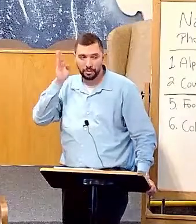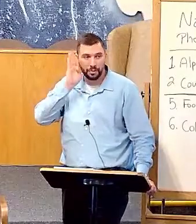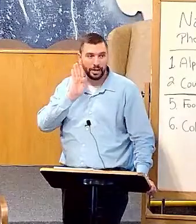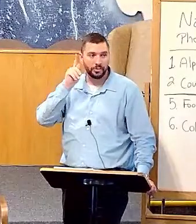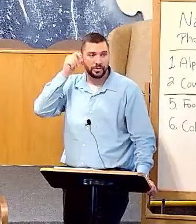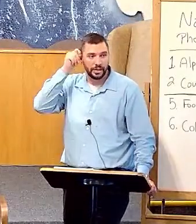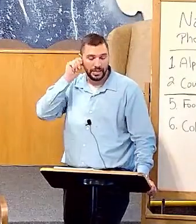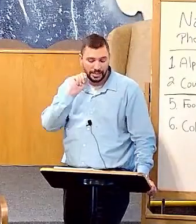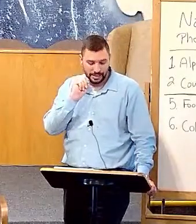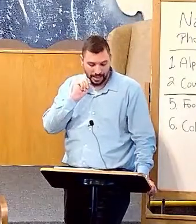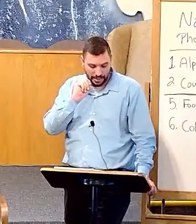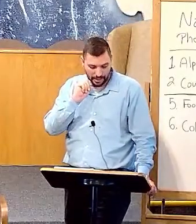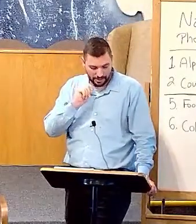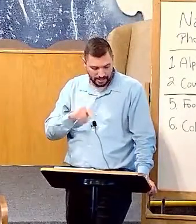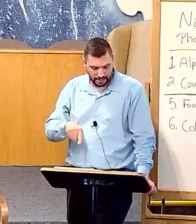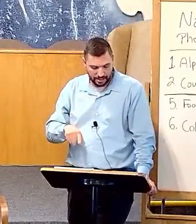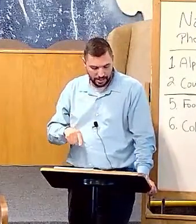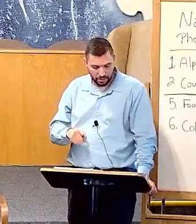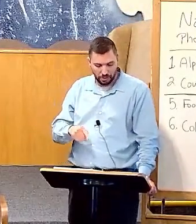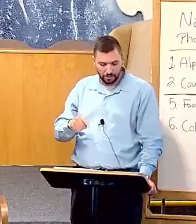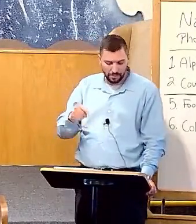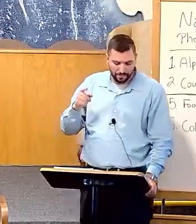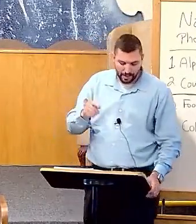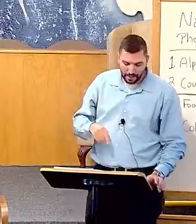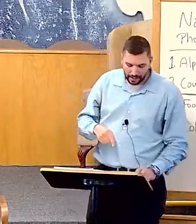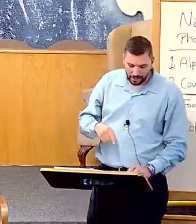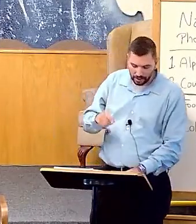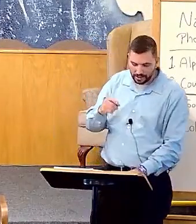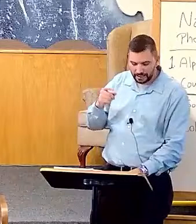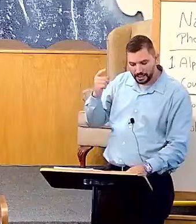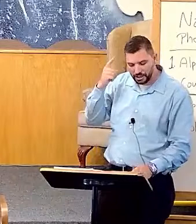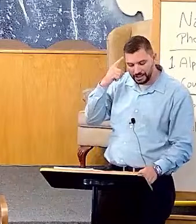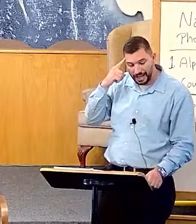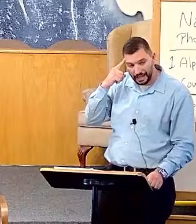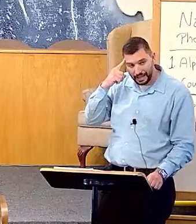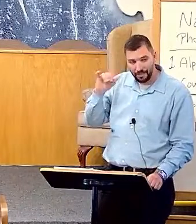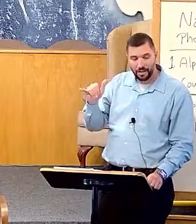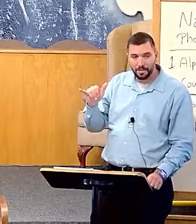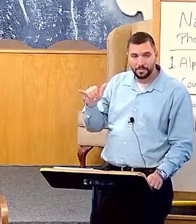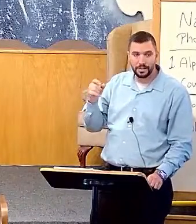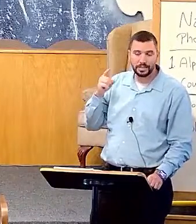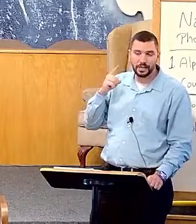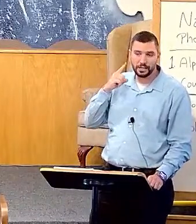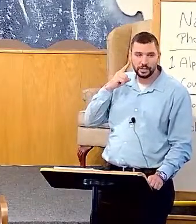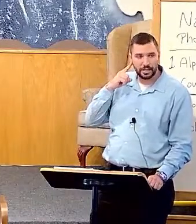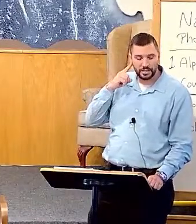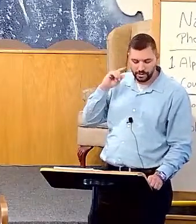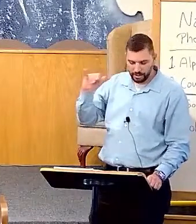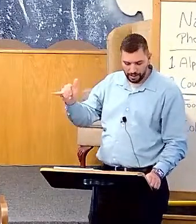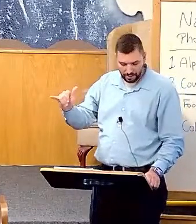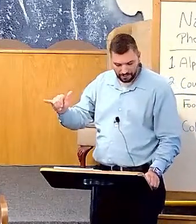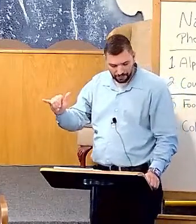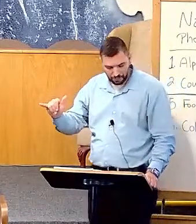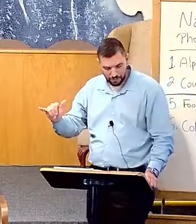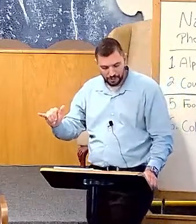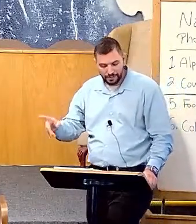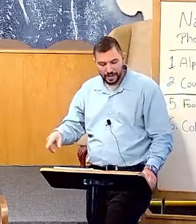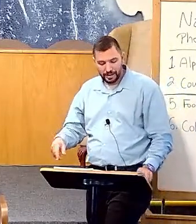brown, tan, that's not in here. Gold. Here it looks like he's touching his head, but it's such your ear for gold. Now